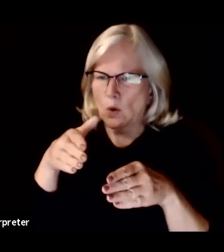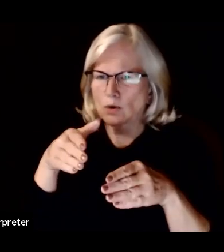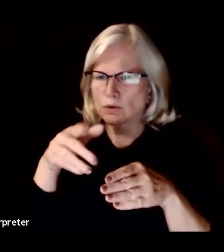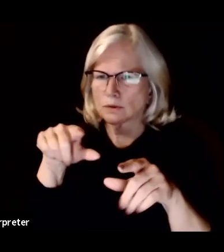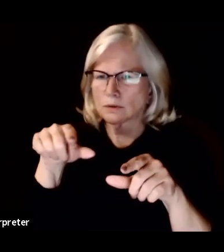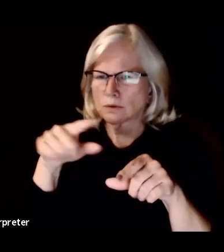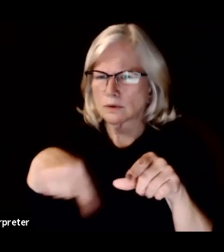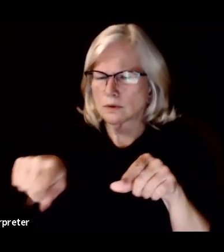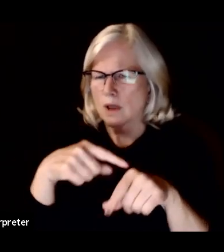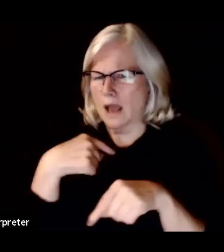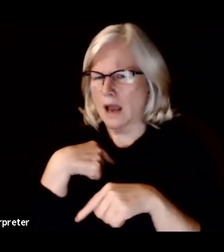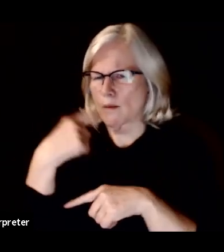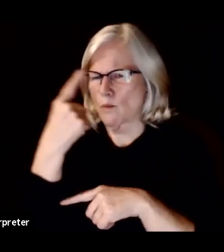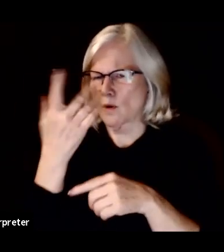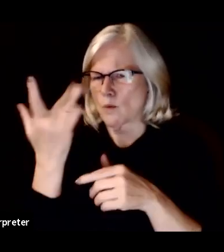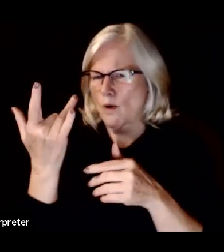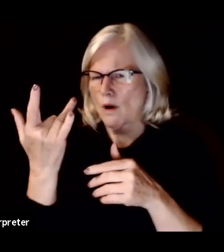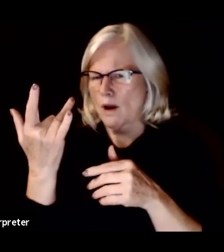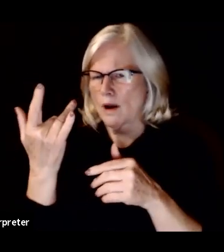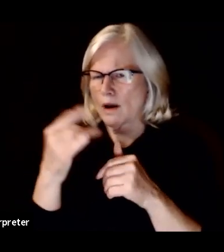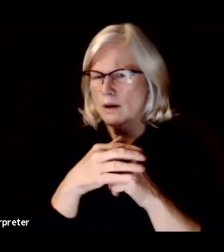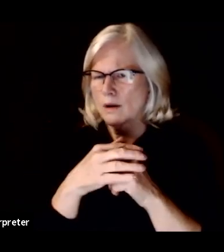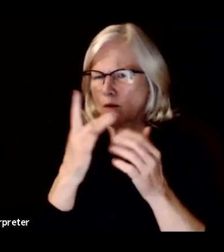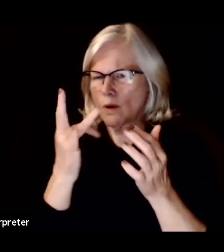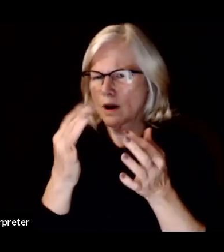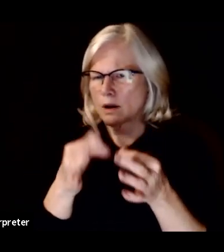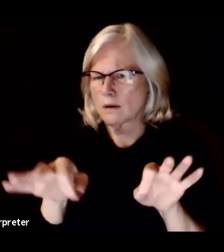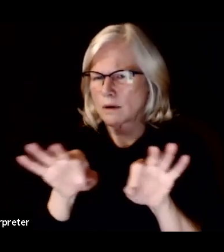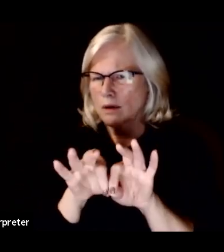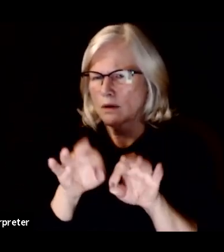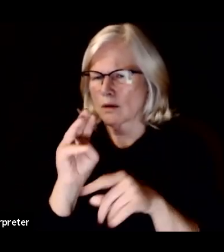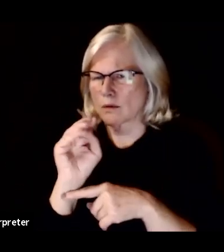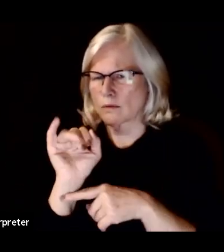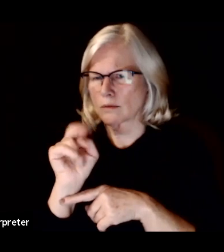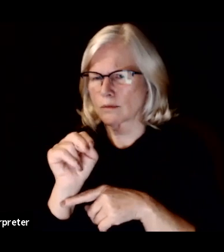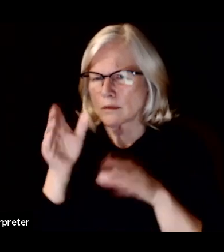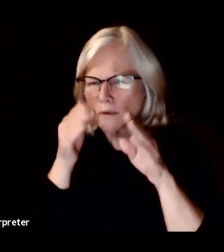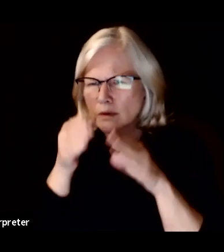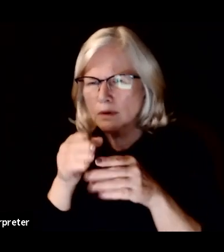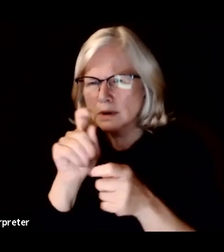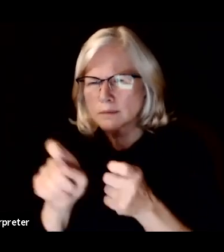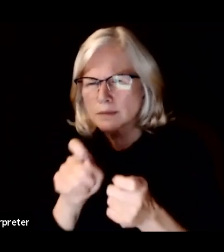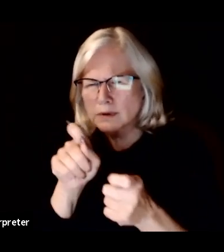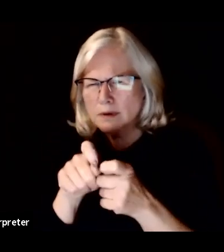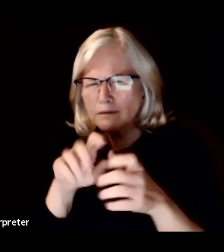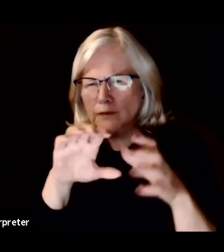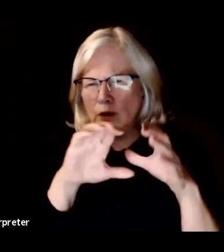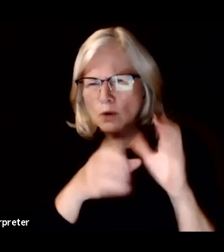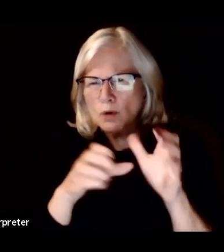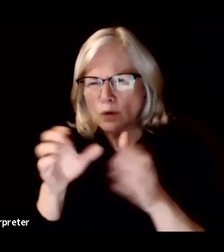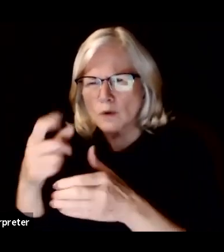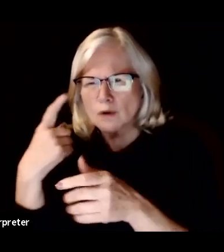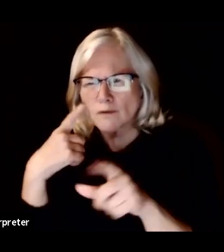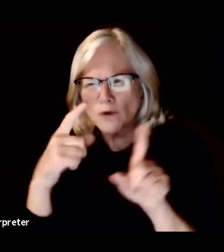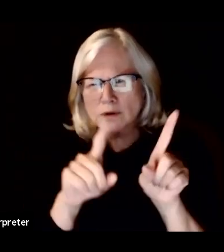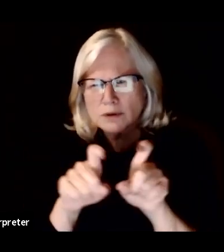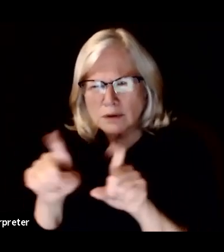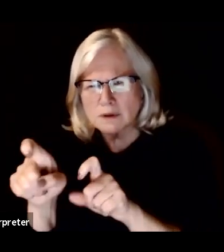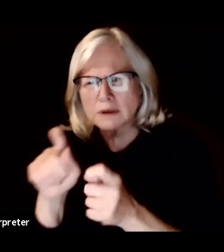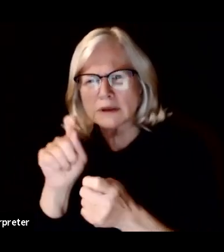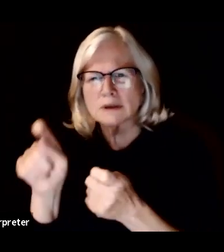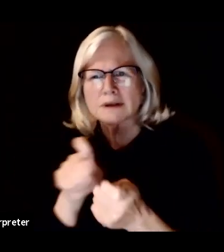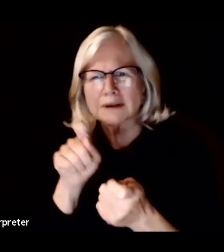the state to be targeting specific groups in testing, particularly those who